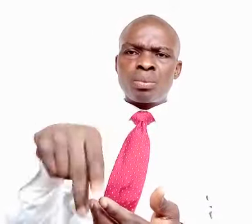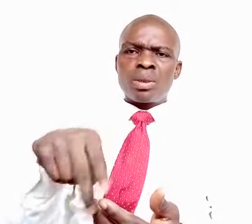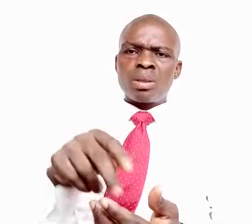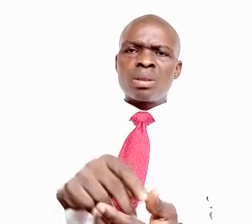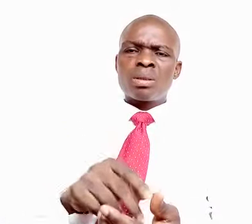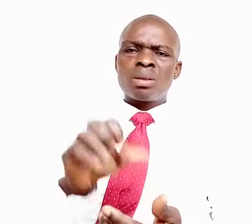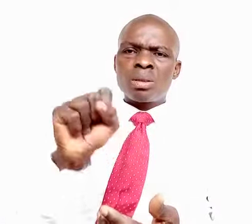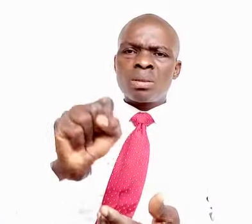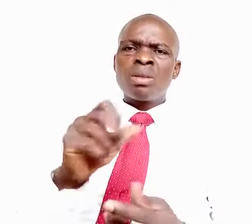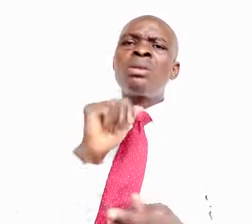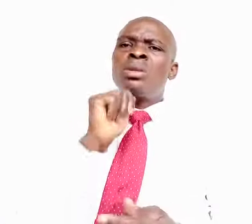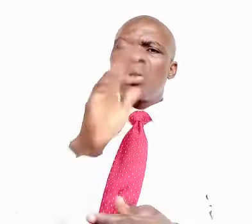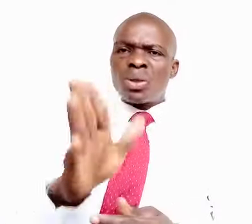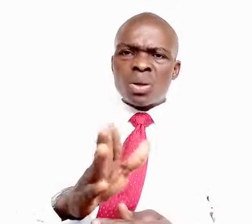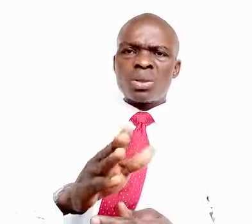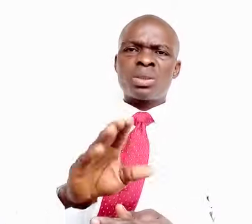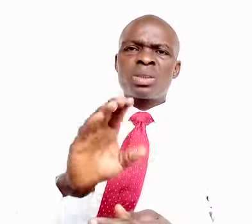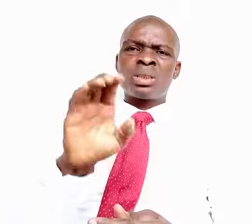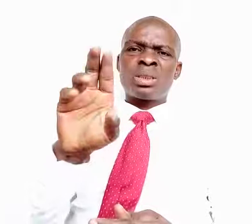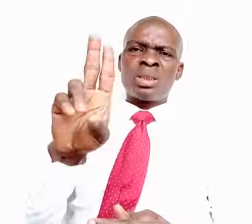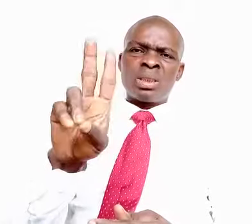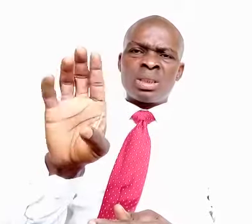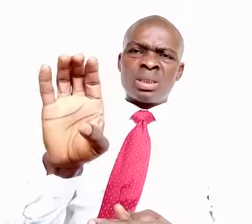C-U-P-S, not cops, spelled